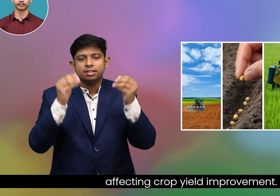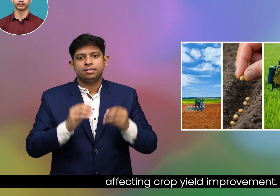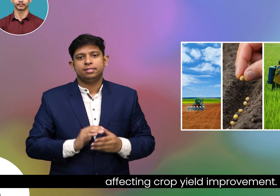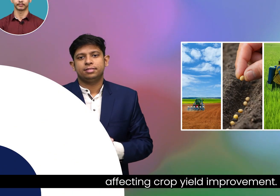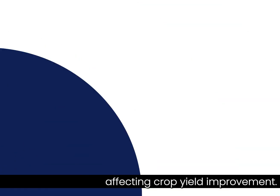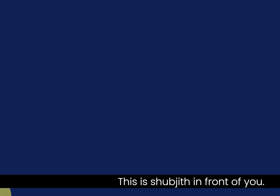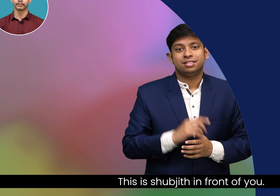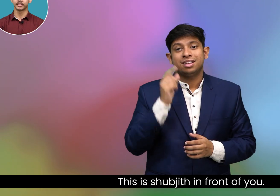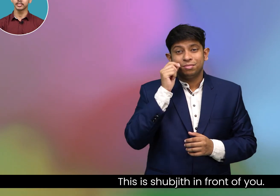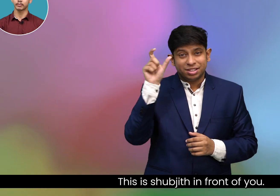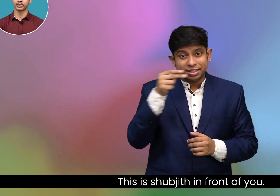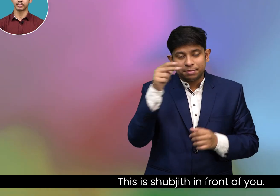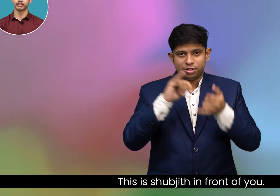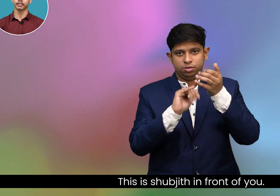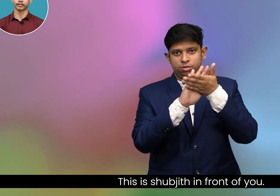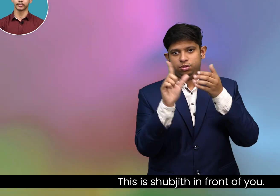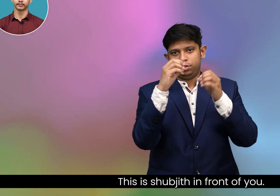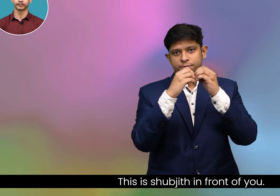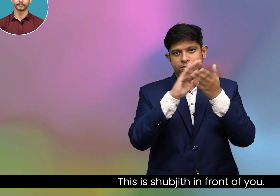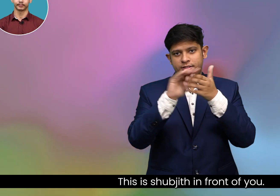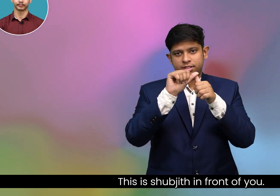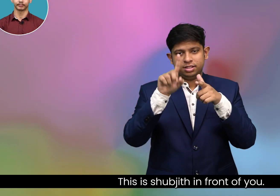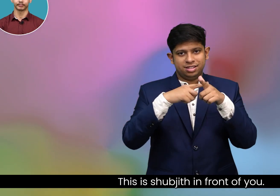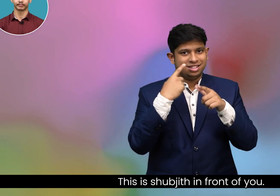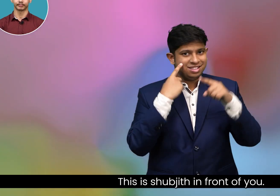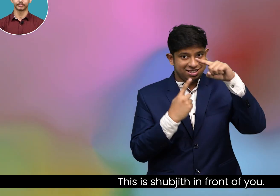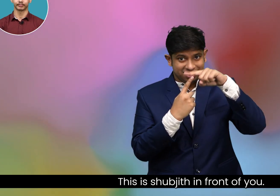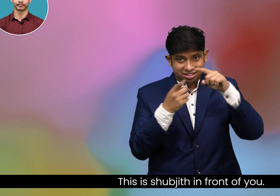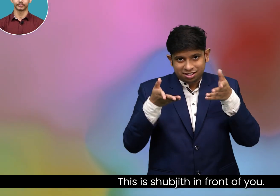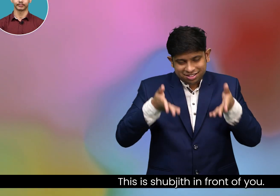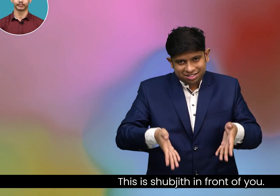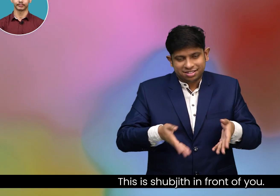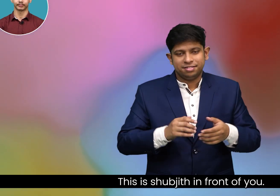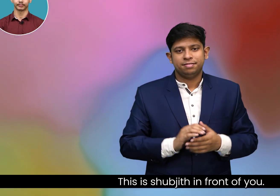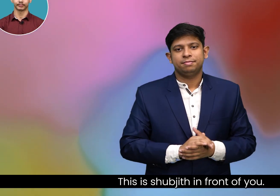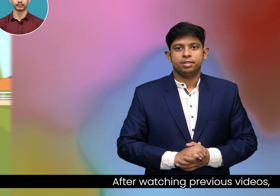improvement. This is Shubhajit in front of you.